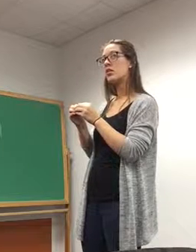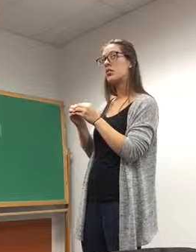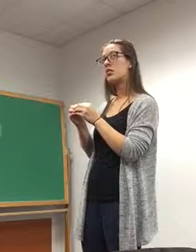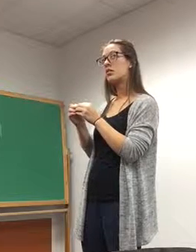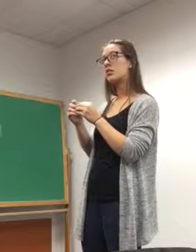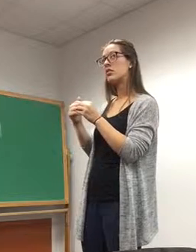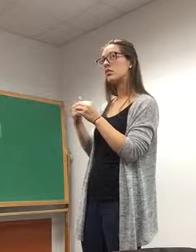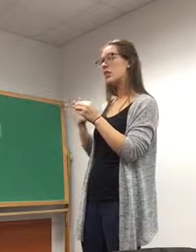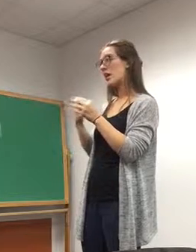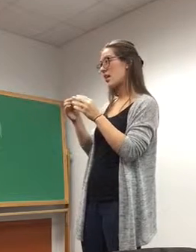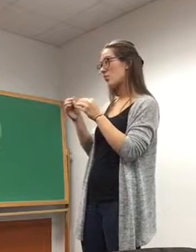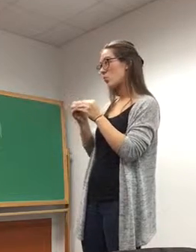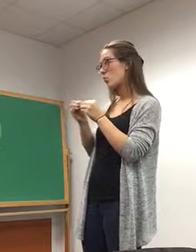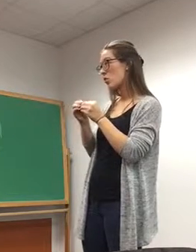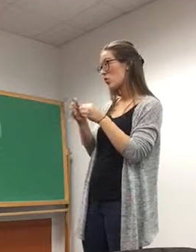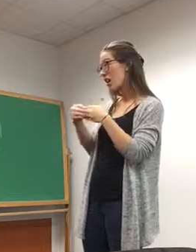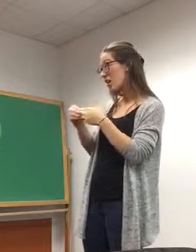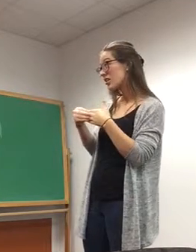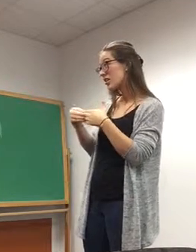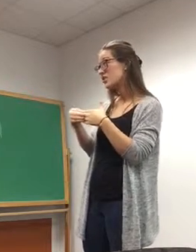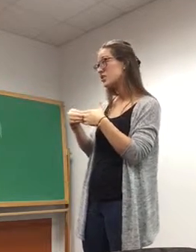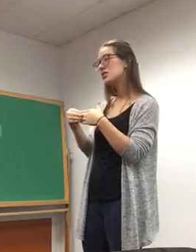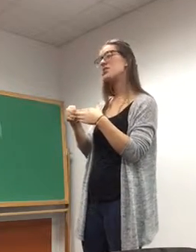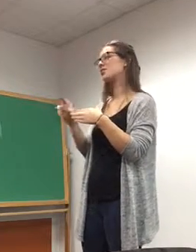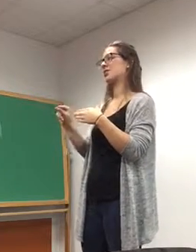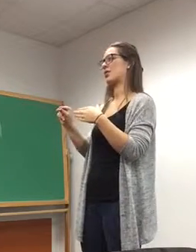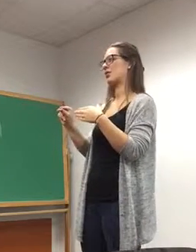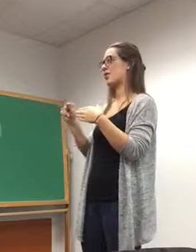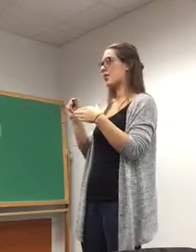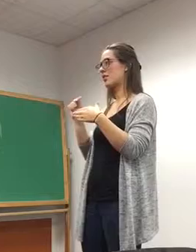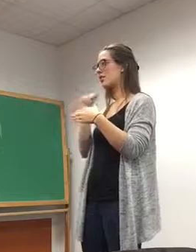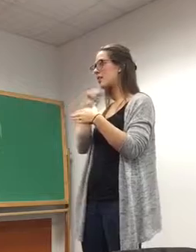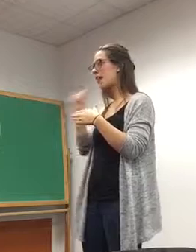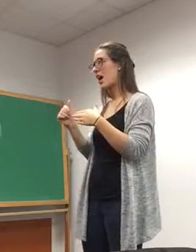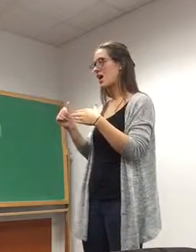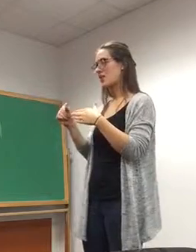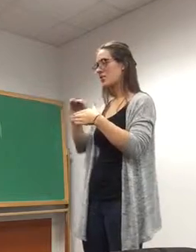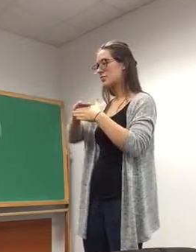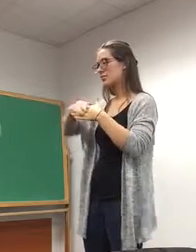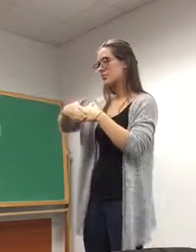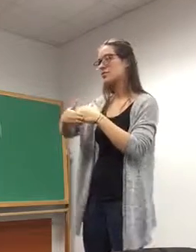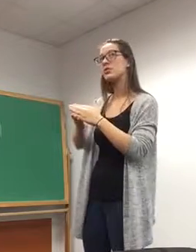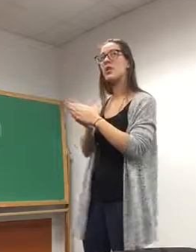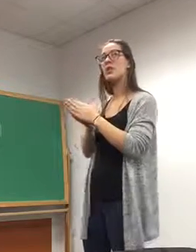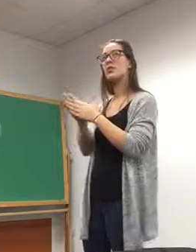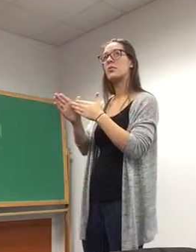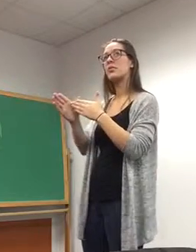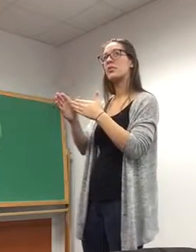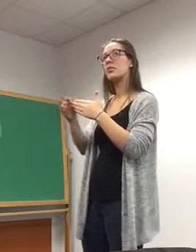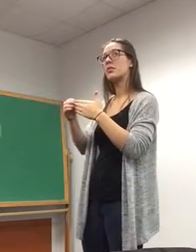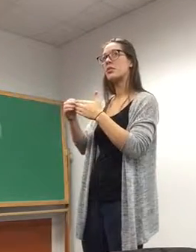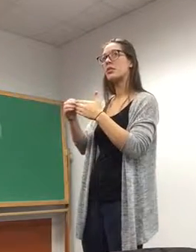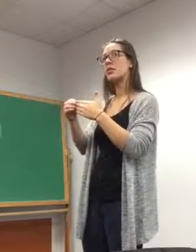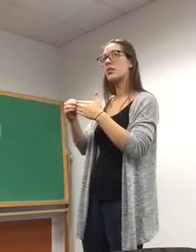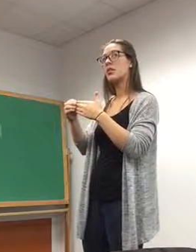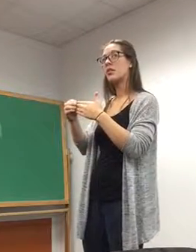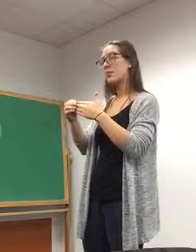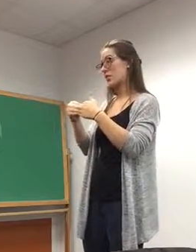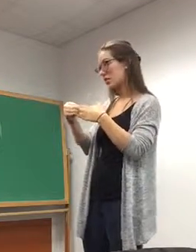by more cartilage? Cartilage. I think the proper way to say it is what? They are. They are mainly cartilage. The bones